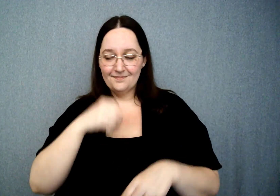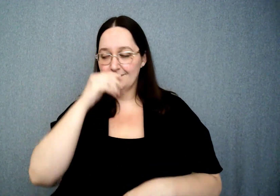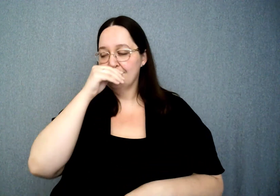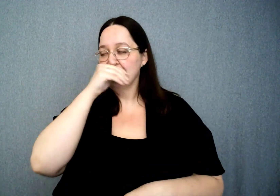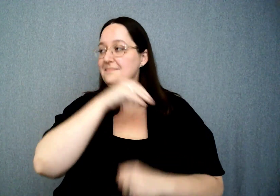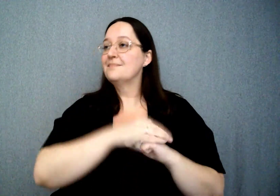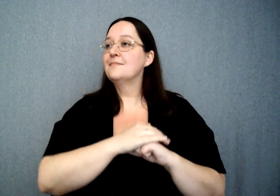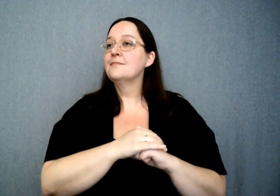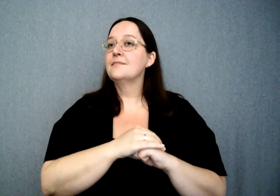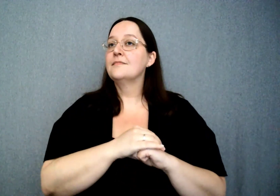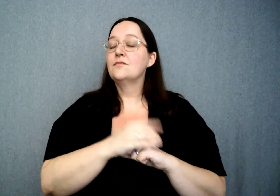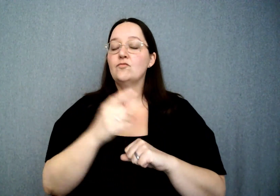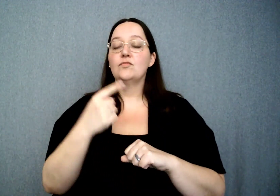I like this sign.